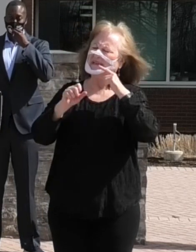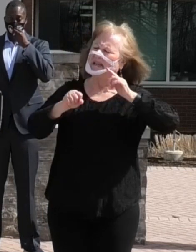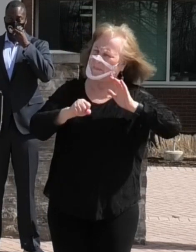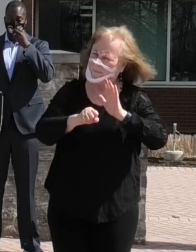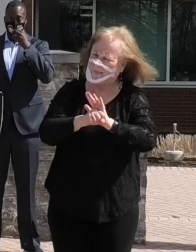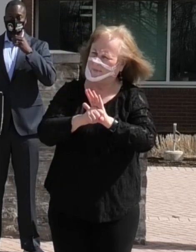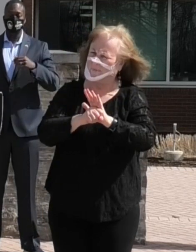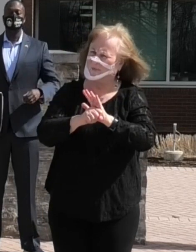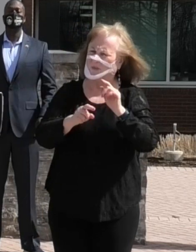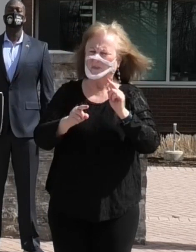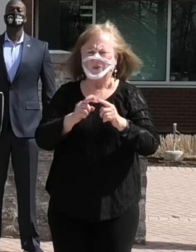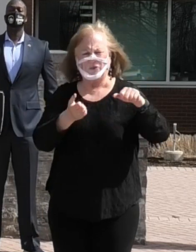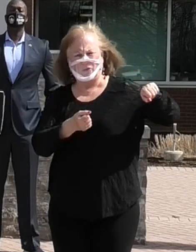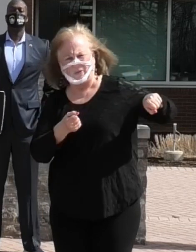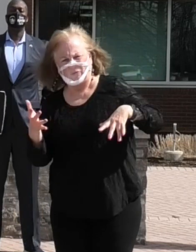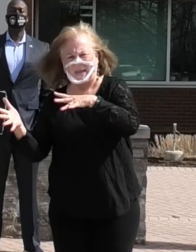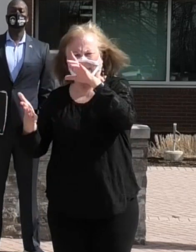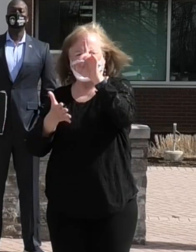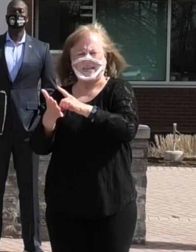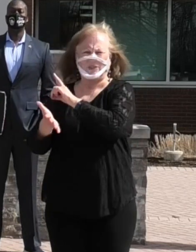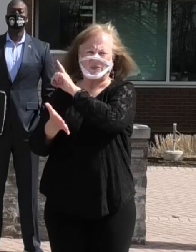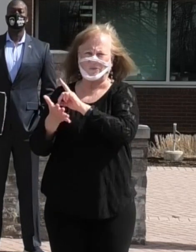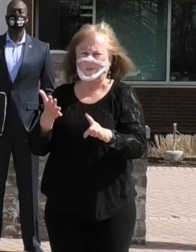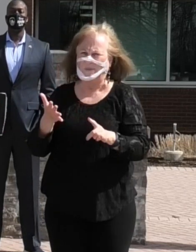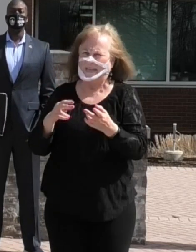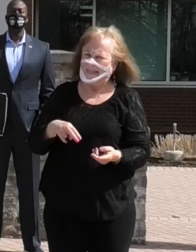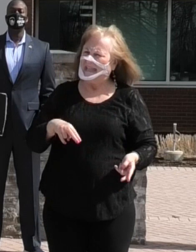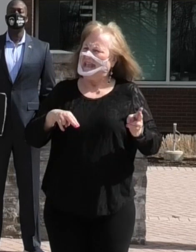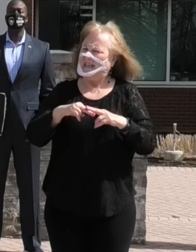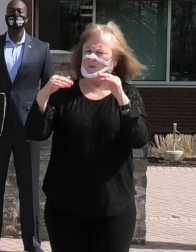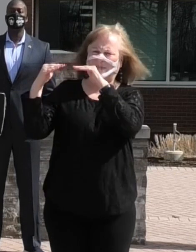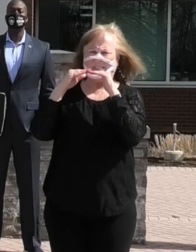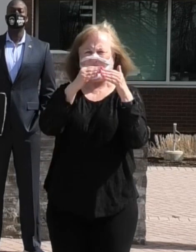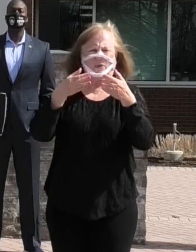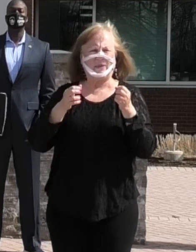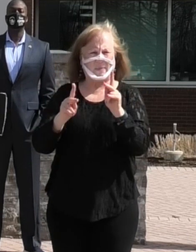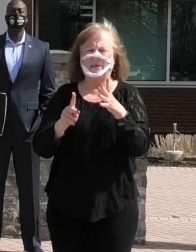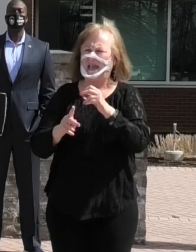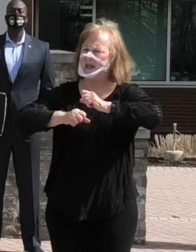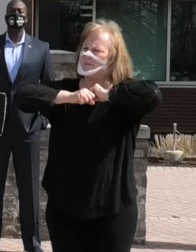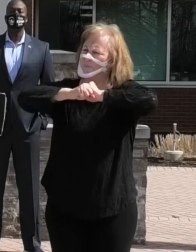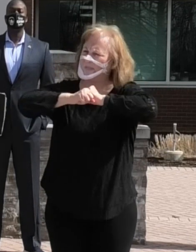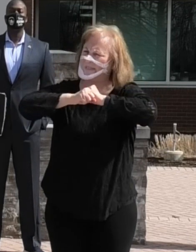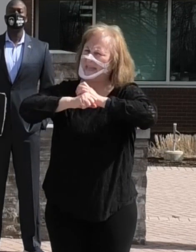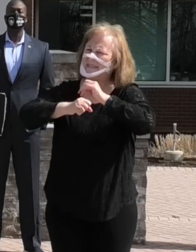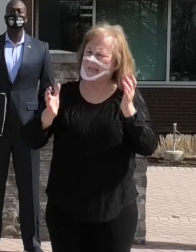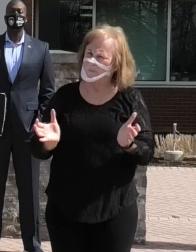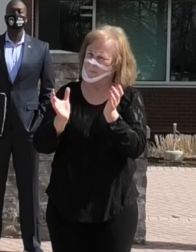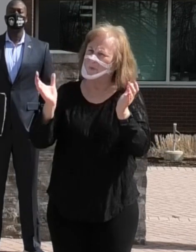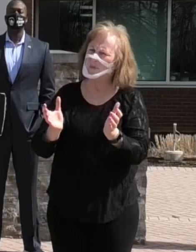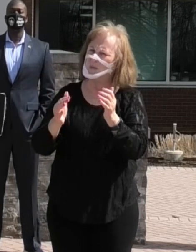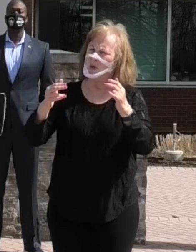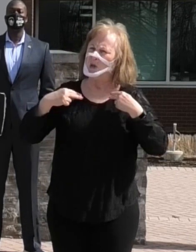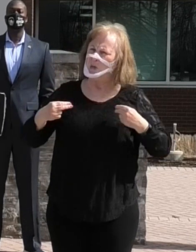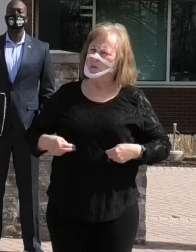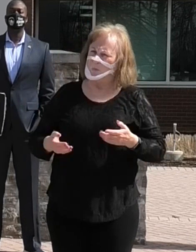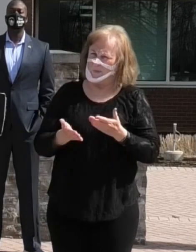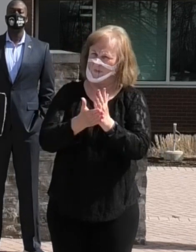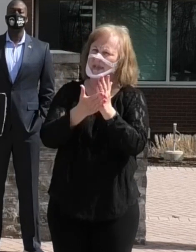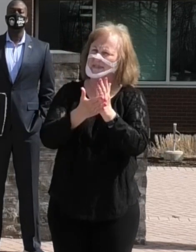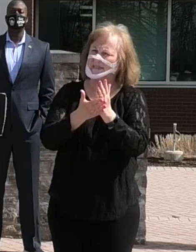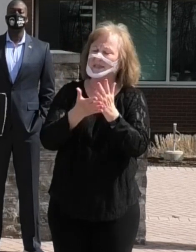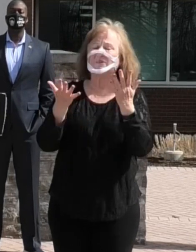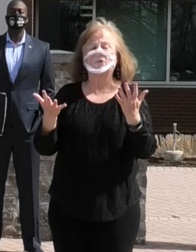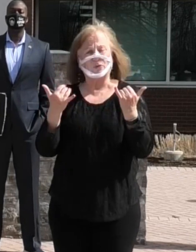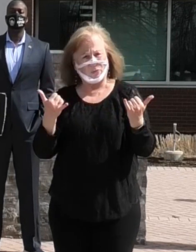commitment to eradicate discrimination, increase equal opportunity, and protect and promote human rights.